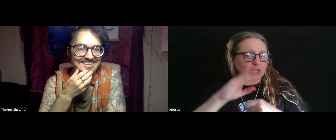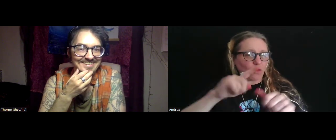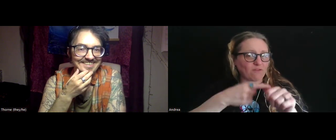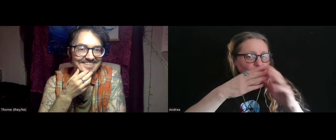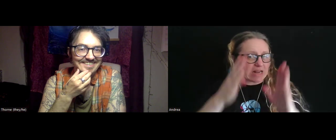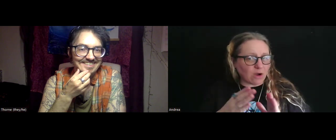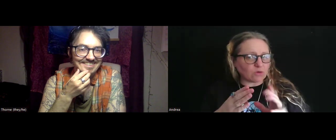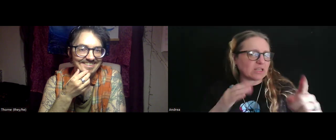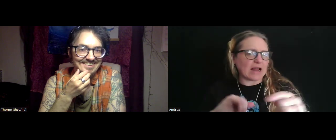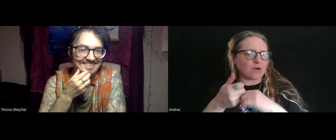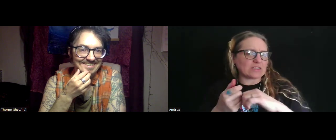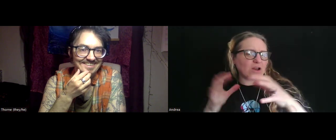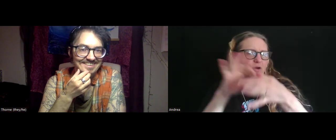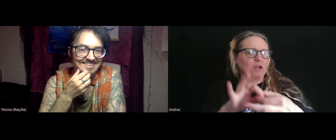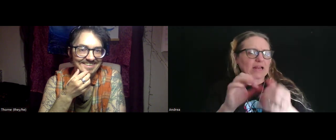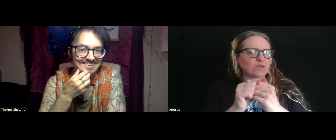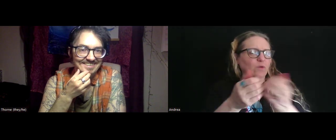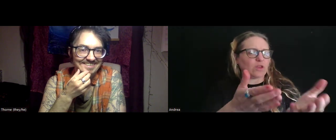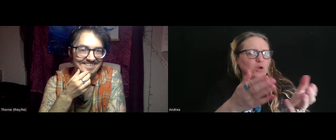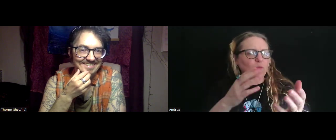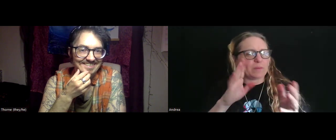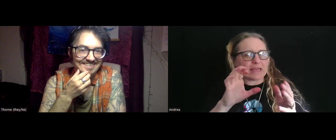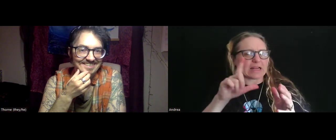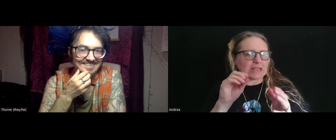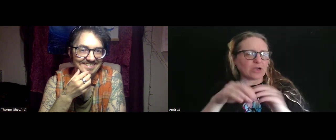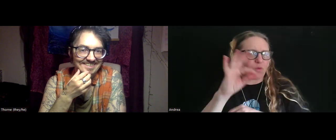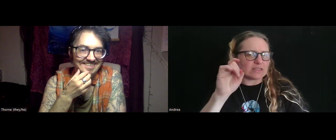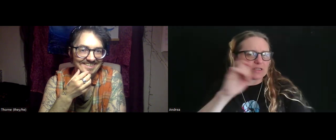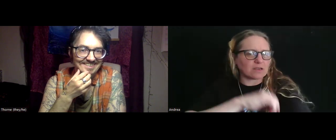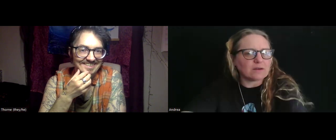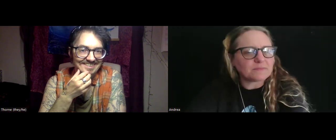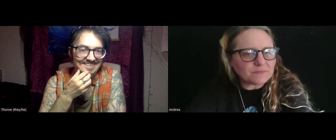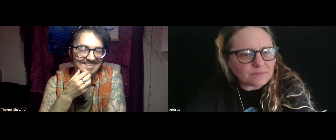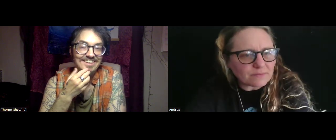your first house? And how does that connect with you being a Leo rising?